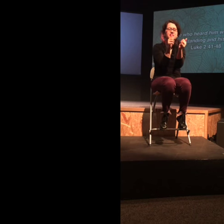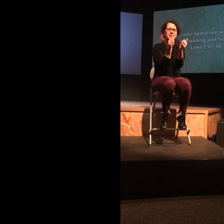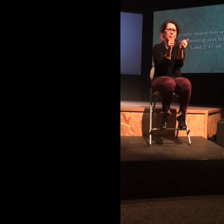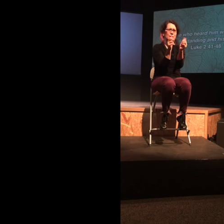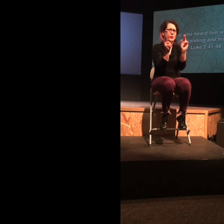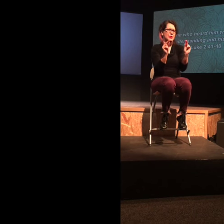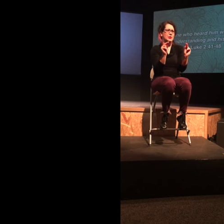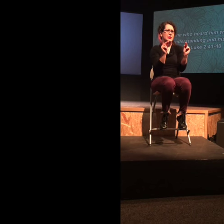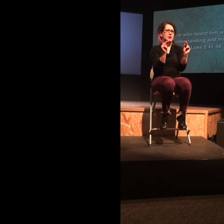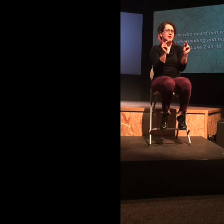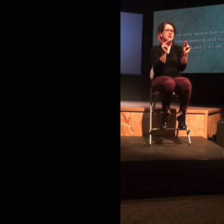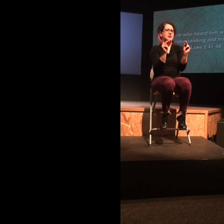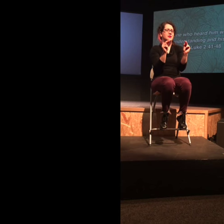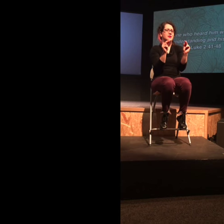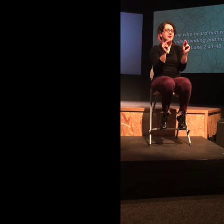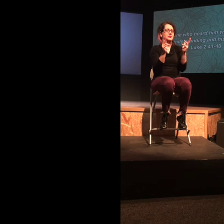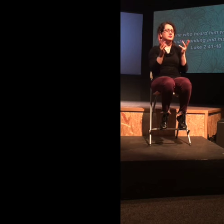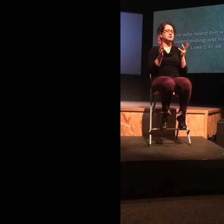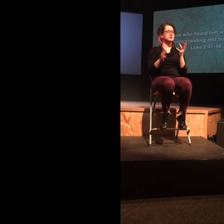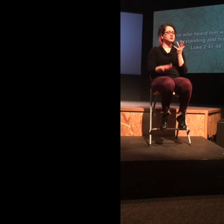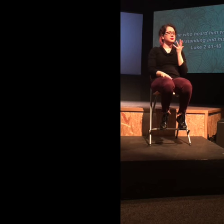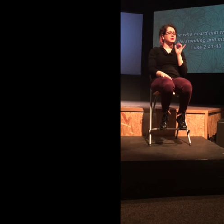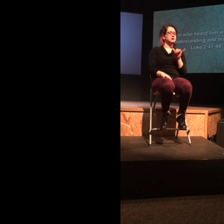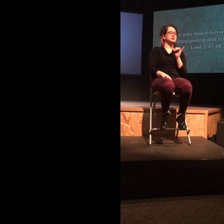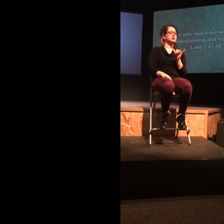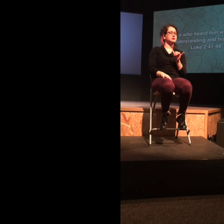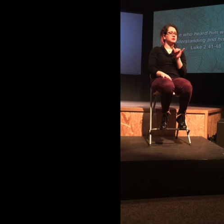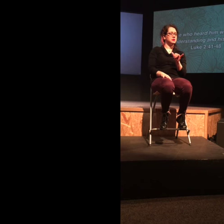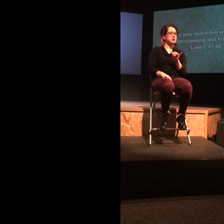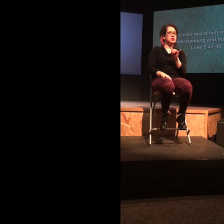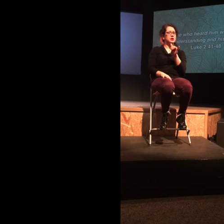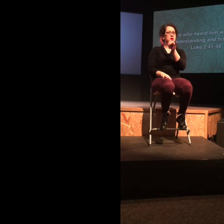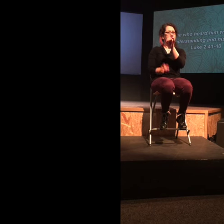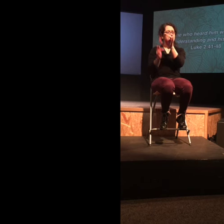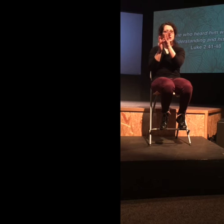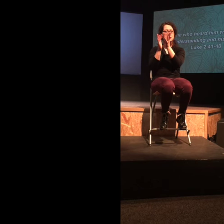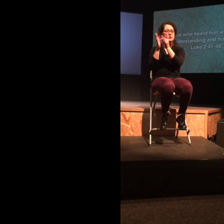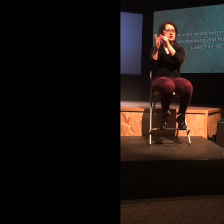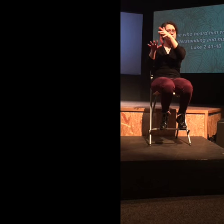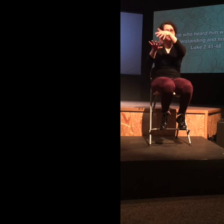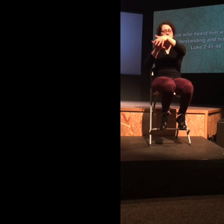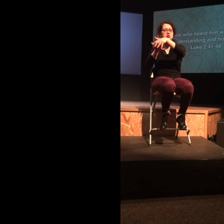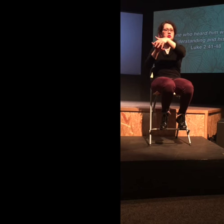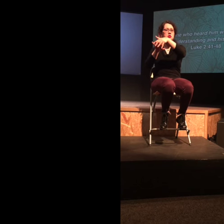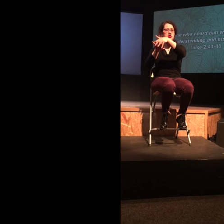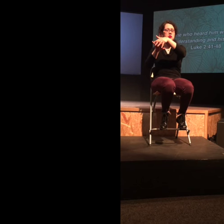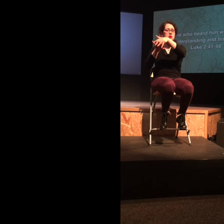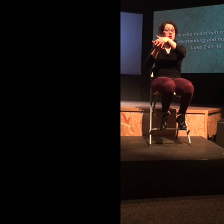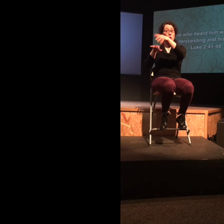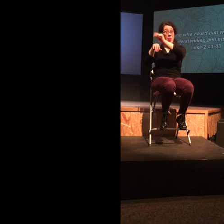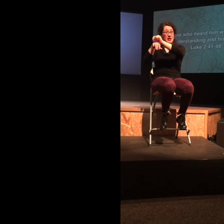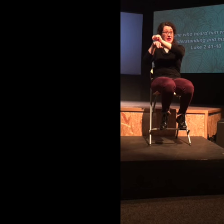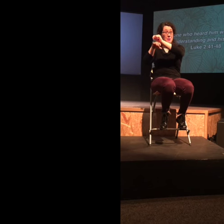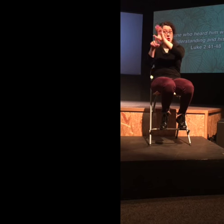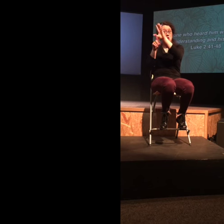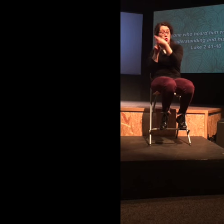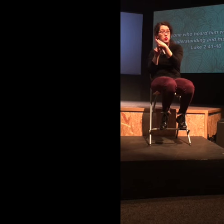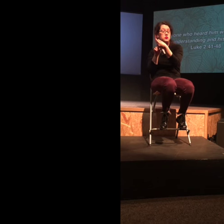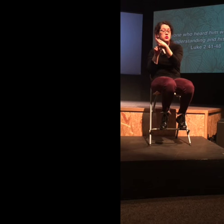Like, deeply intrinsic to the culture of the temple was kids and adults interacting with each